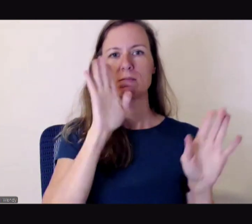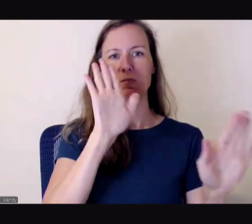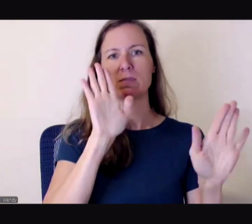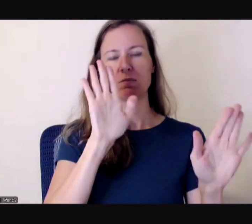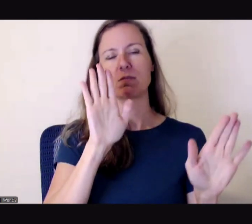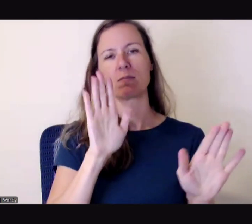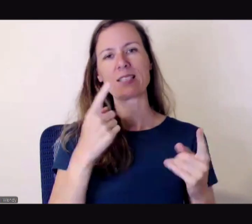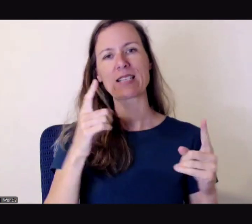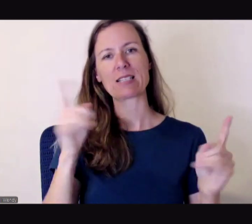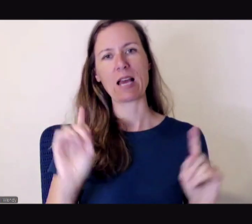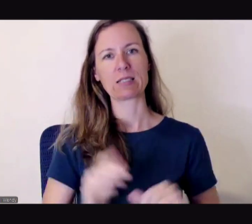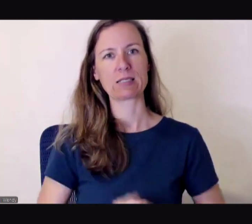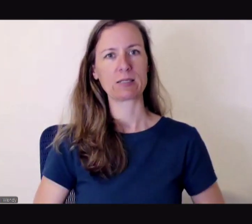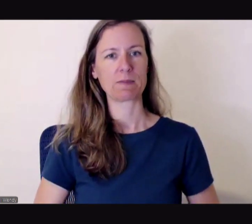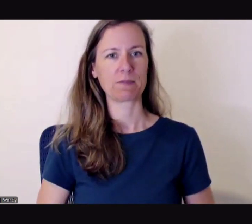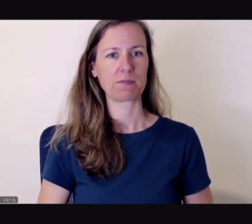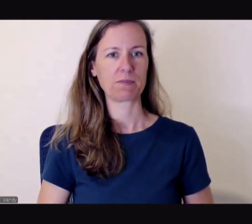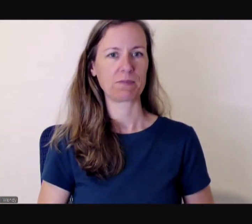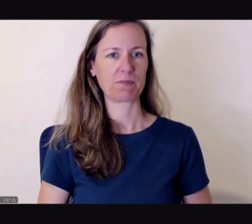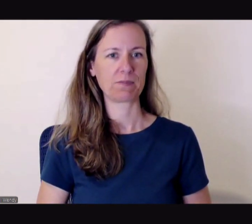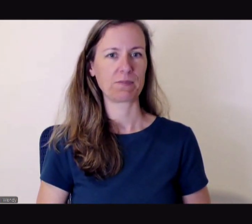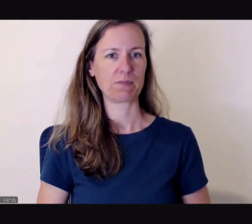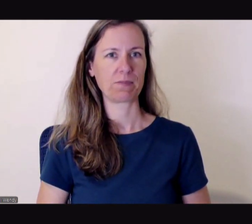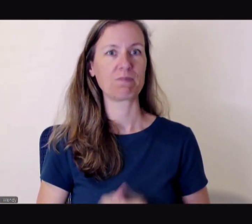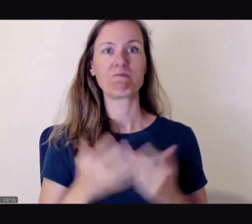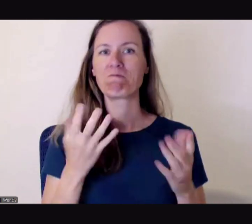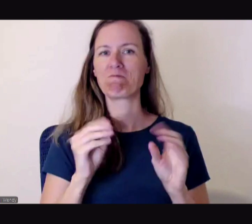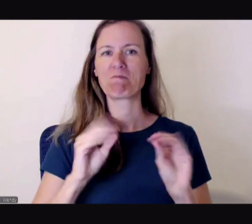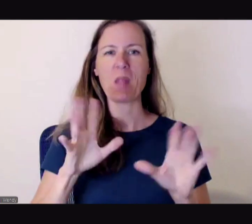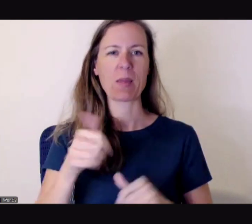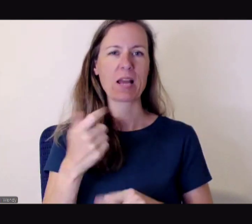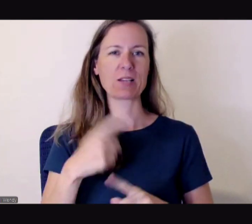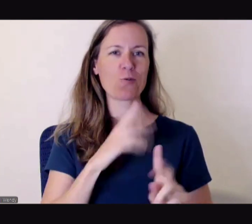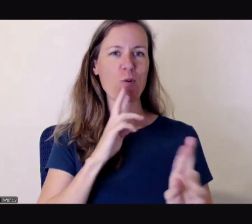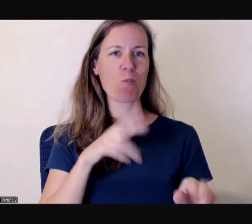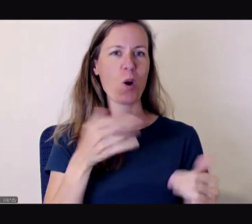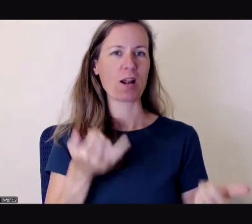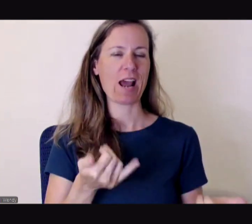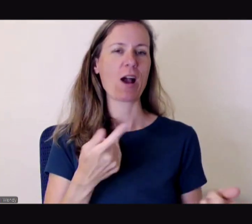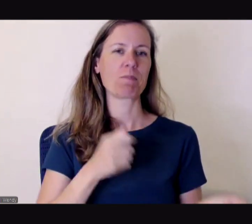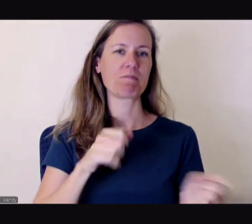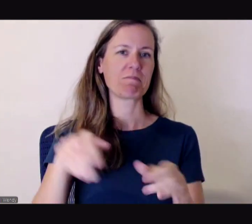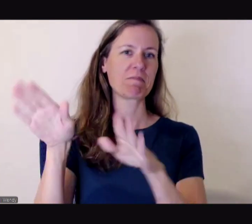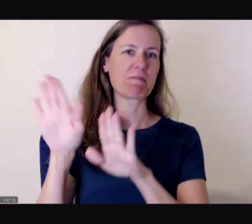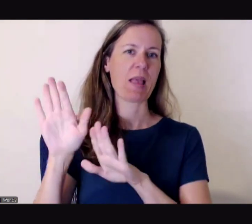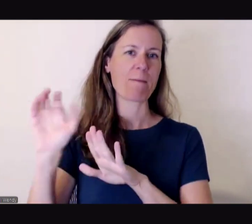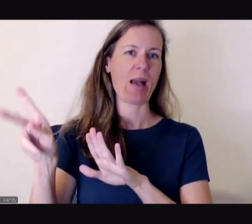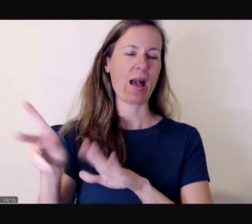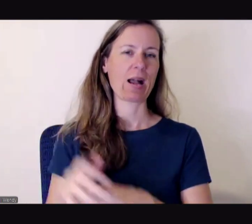As of now, there is nothing else to report. I yield back.